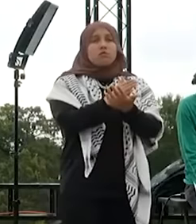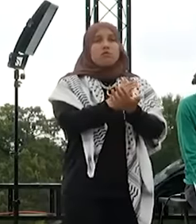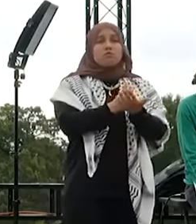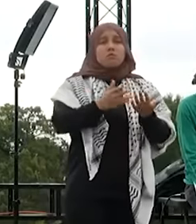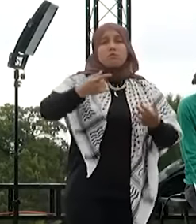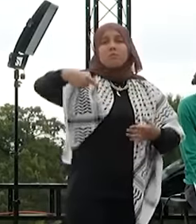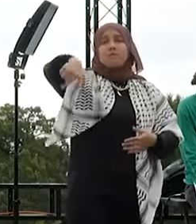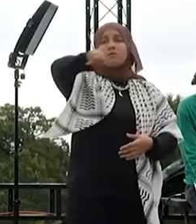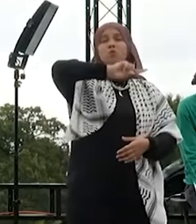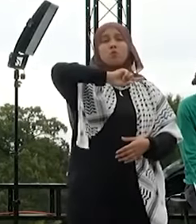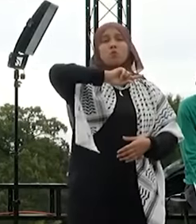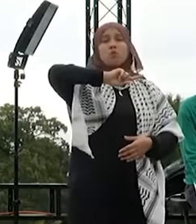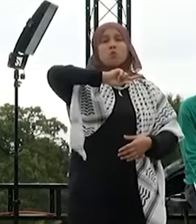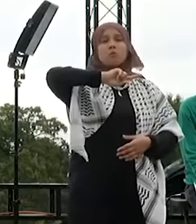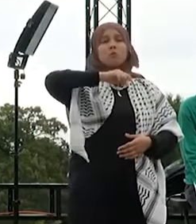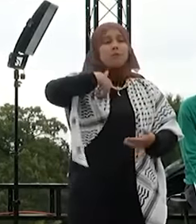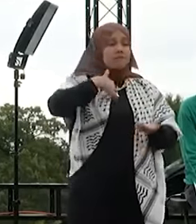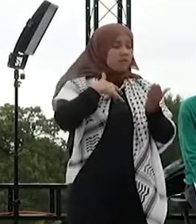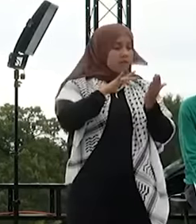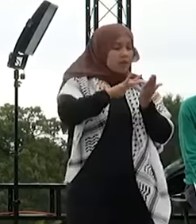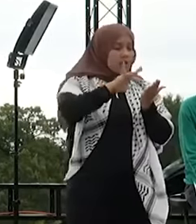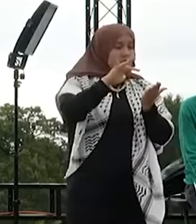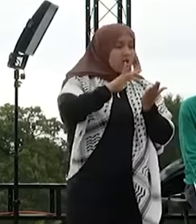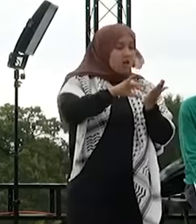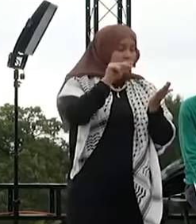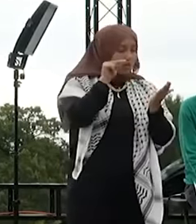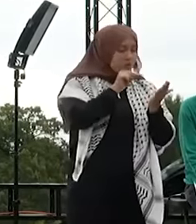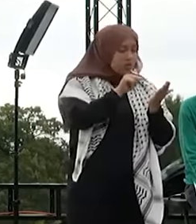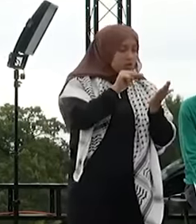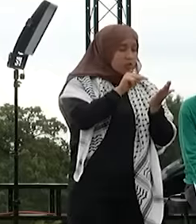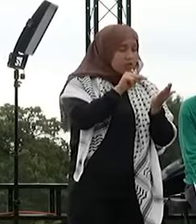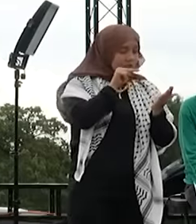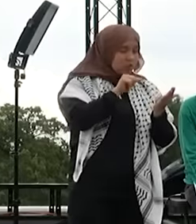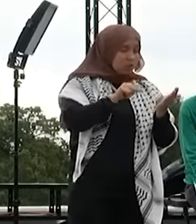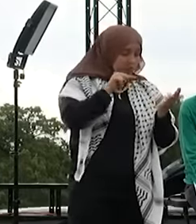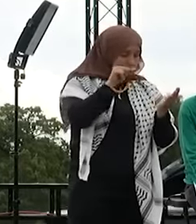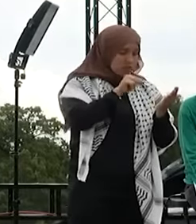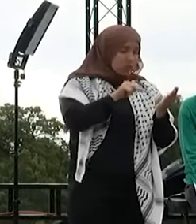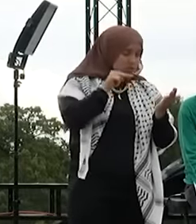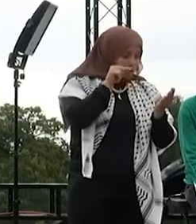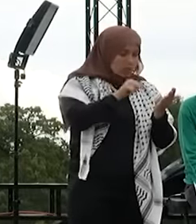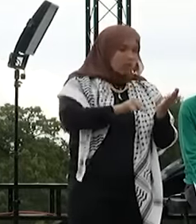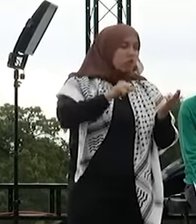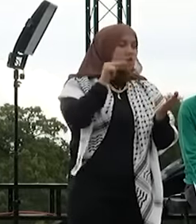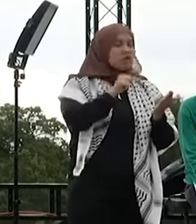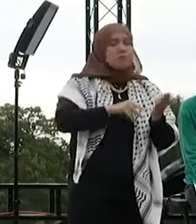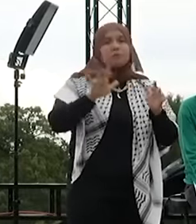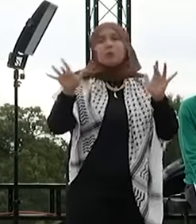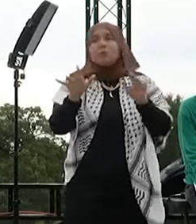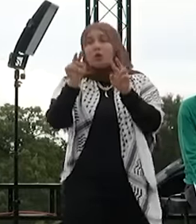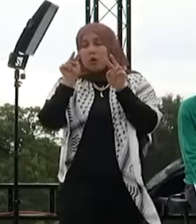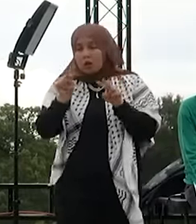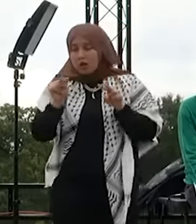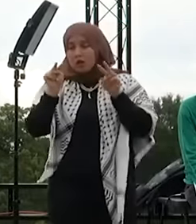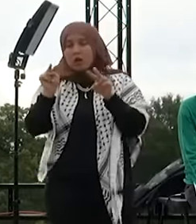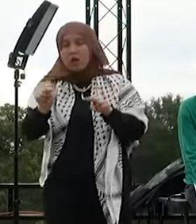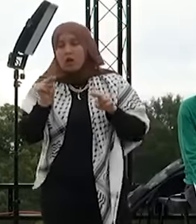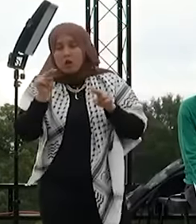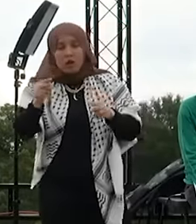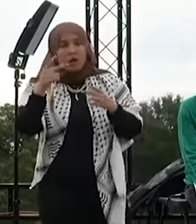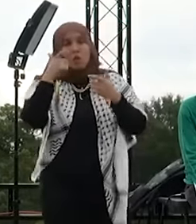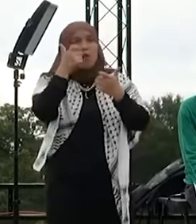glued to a cell phone, have been glued to your computer screens, and so many of us have been watching every single